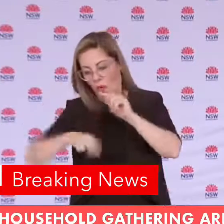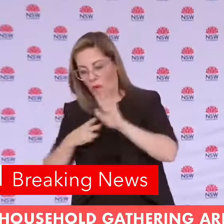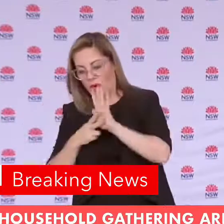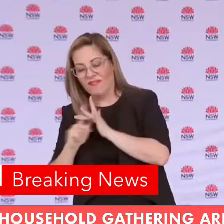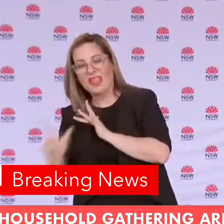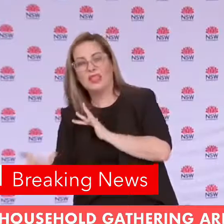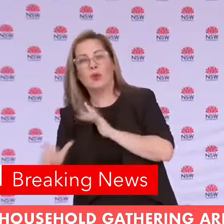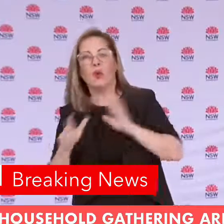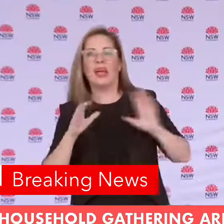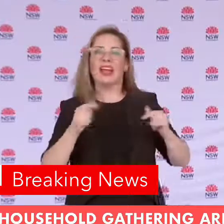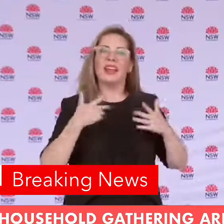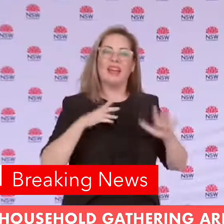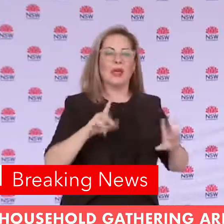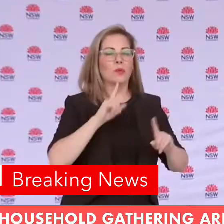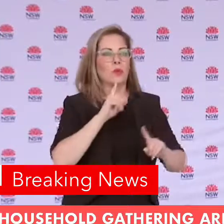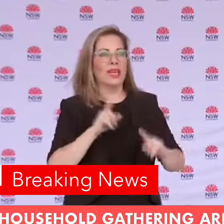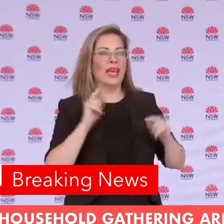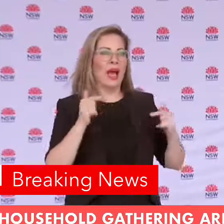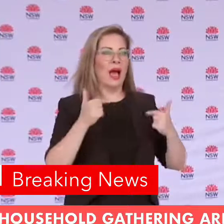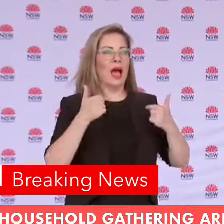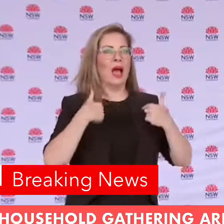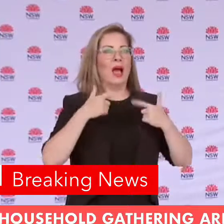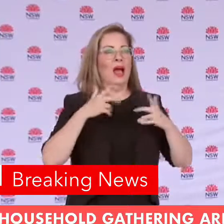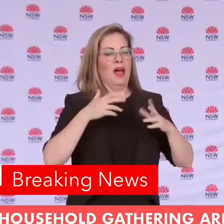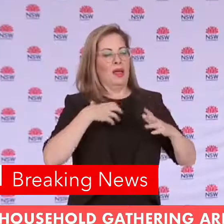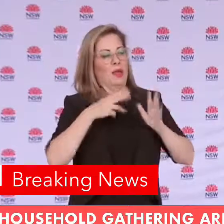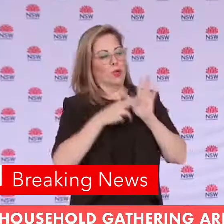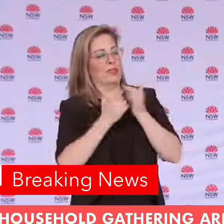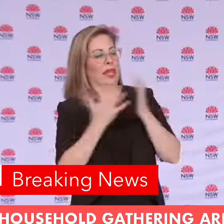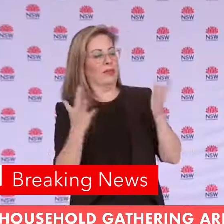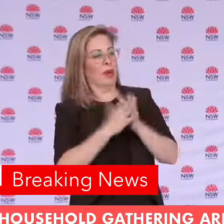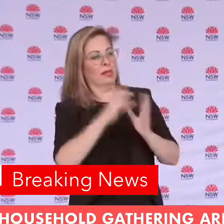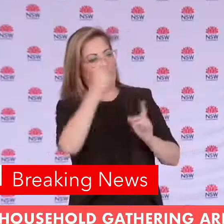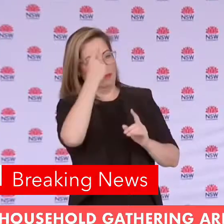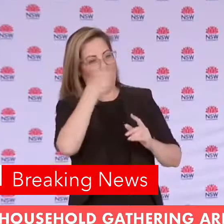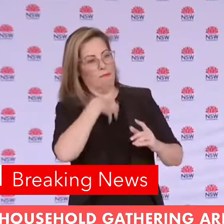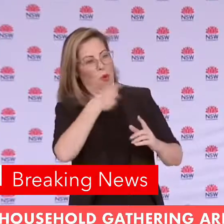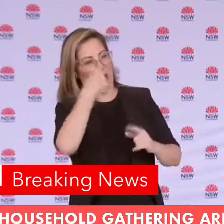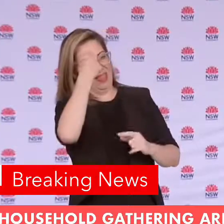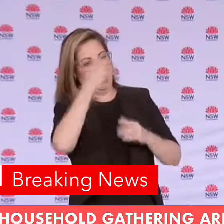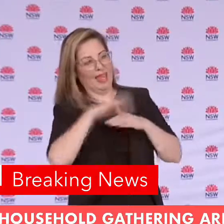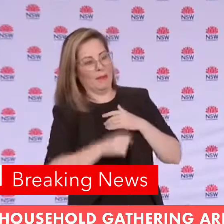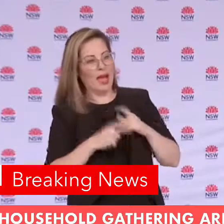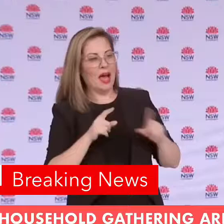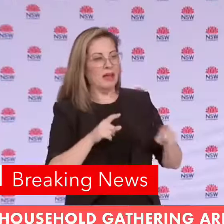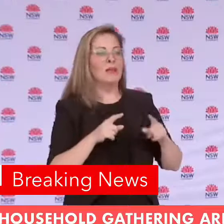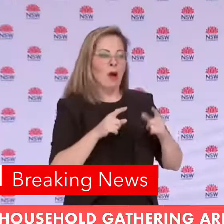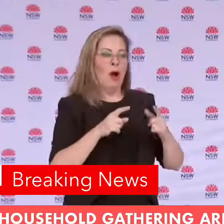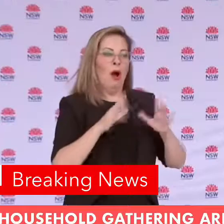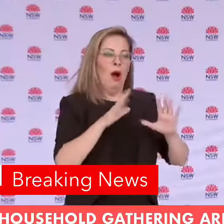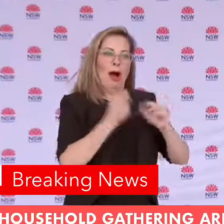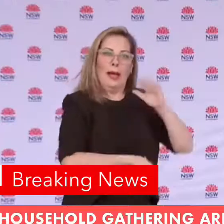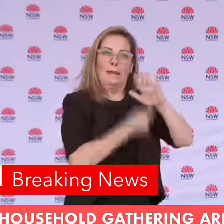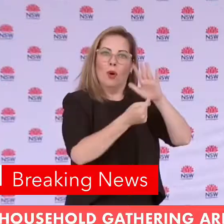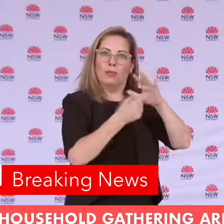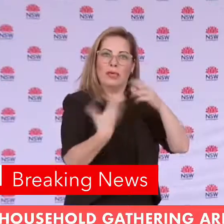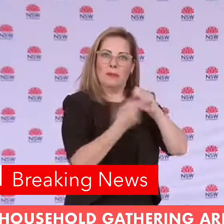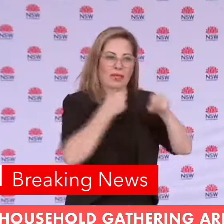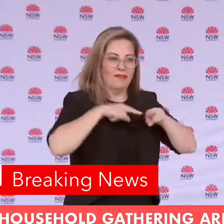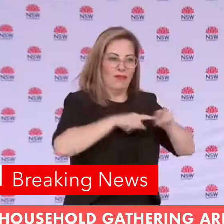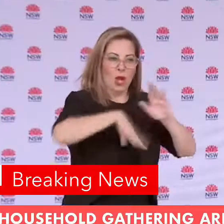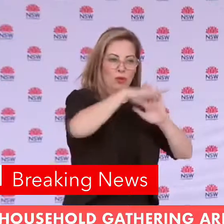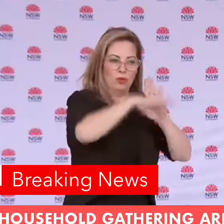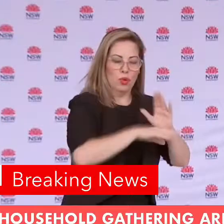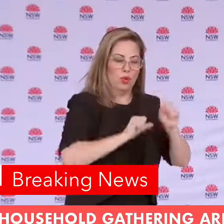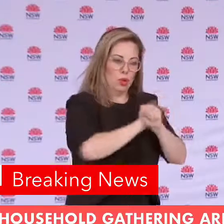this, and you're trying to move with an evolving situation. That tug of war between science versus people's mentality. Look, there is no